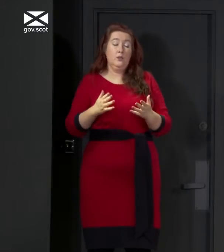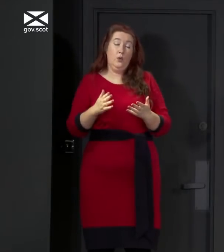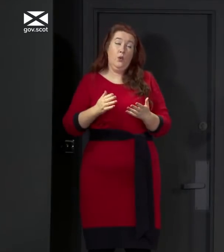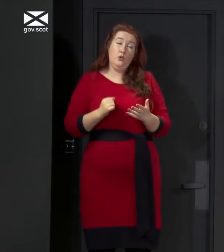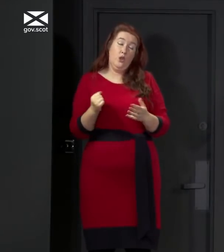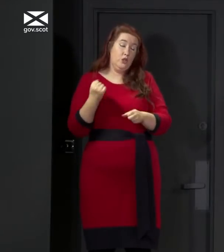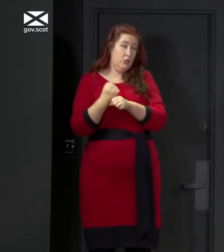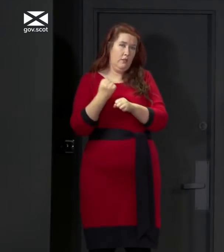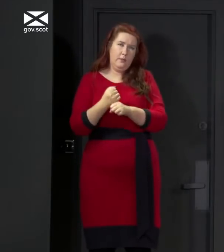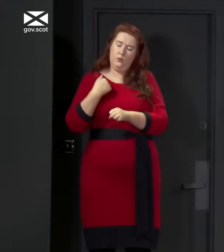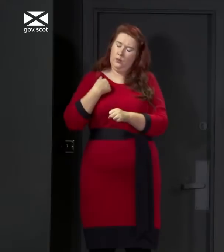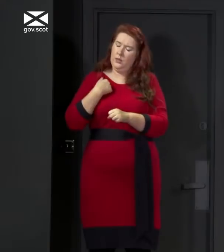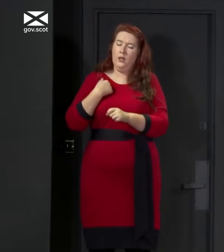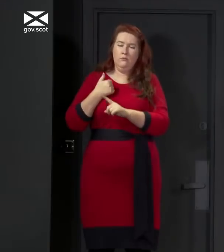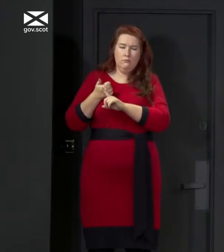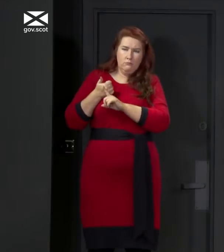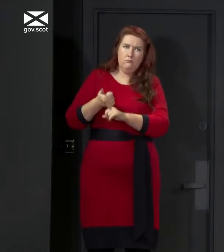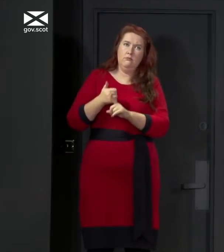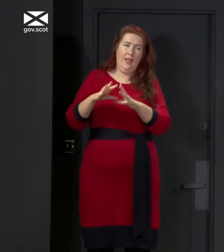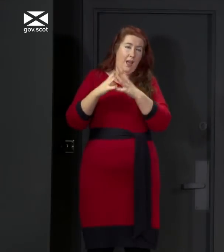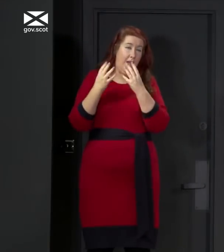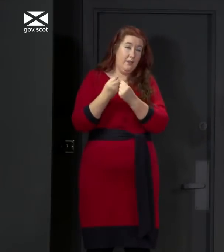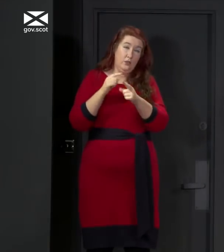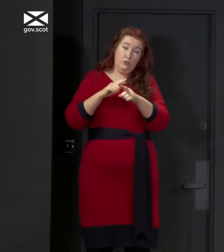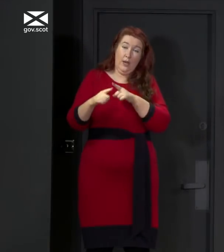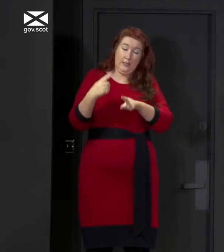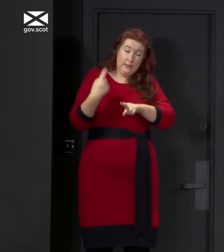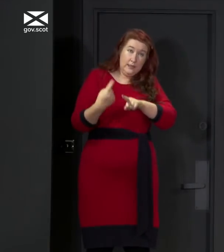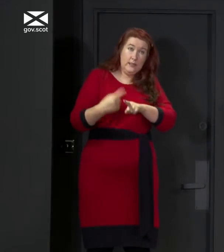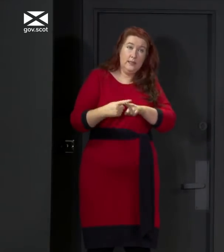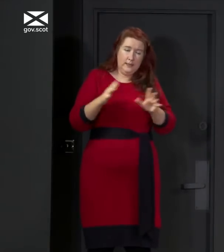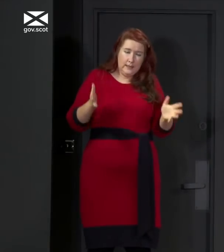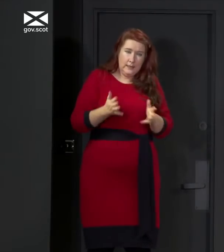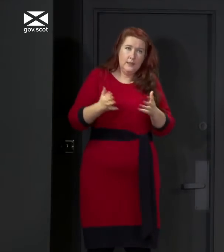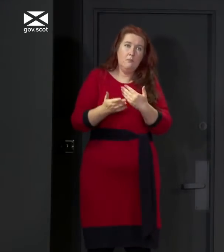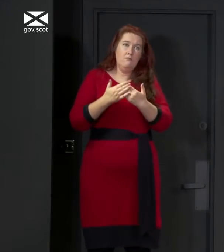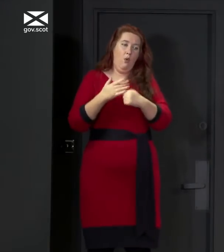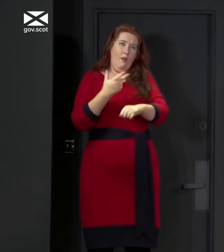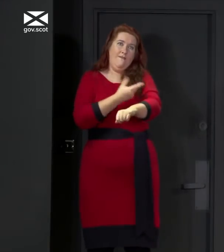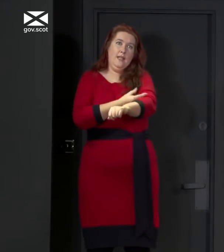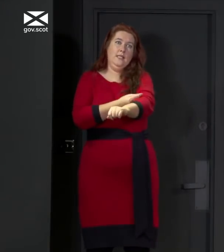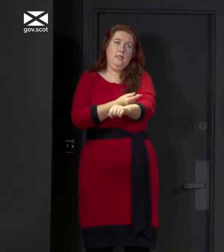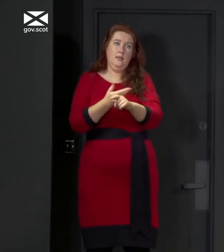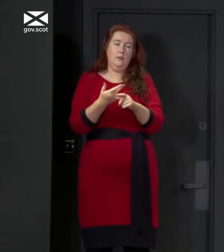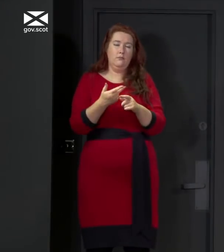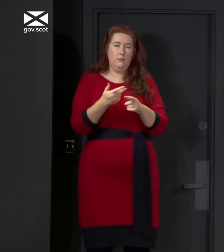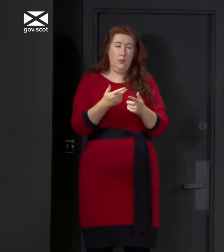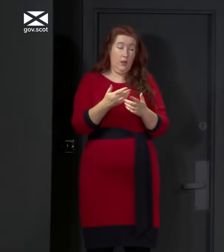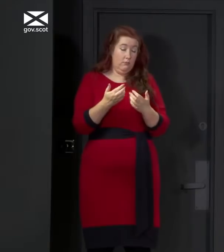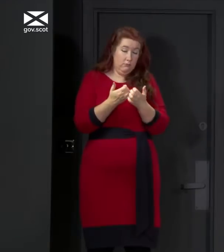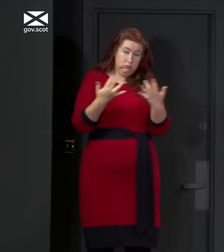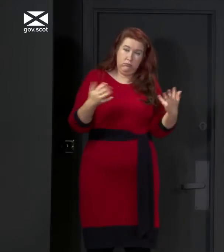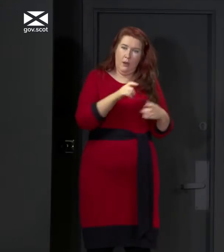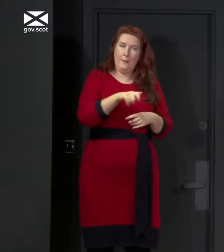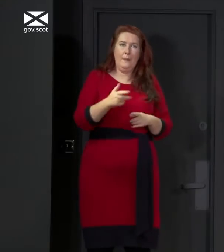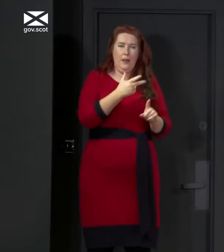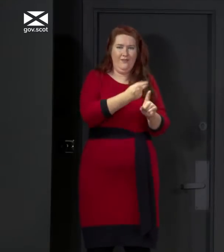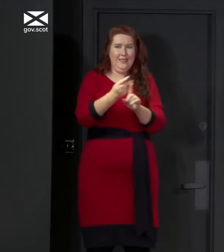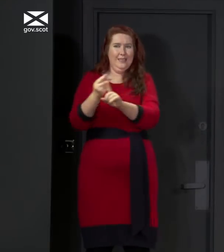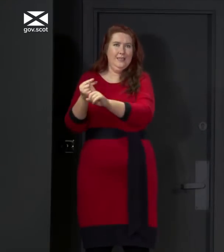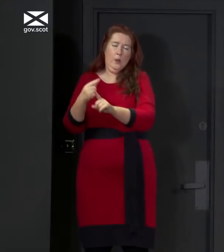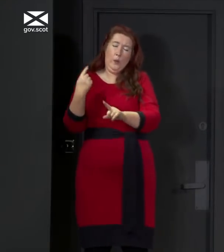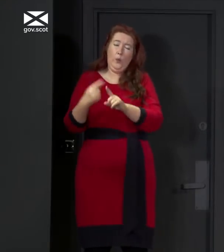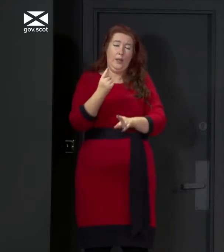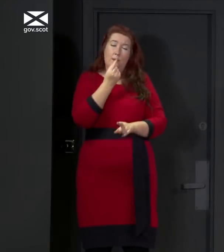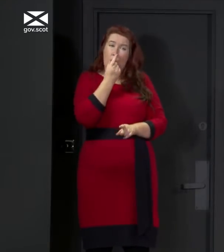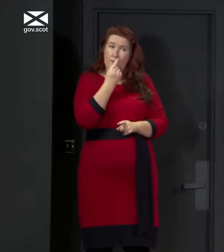doing everything we possibly can to accelerate, speed up that programme and get the maximum number of people vaccinated as